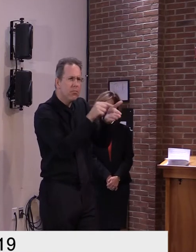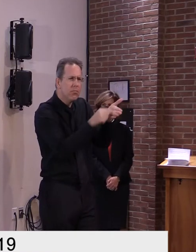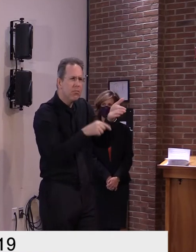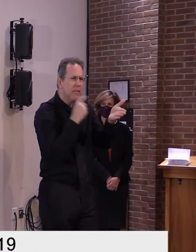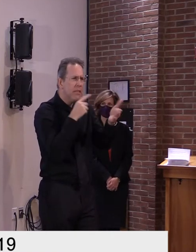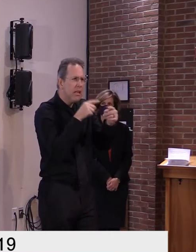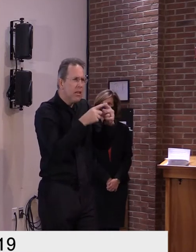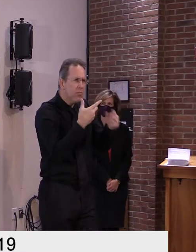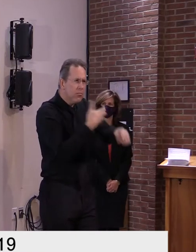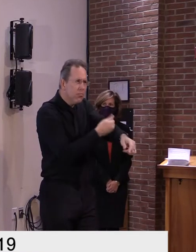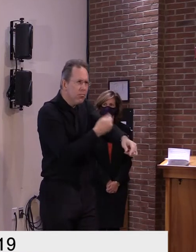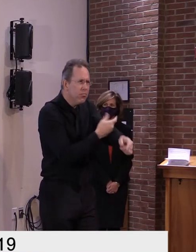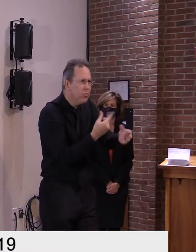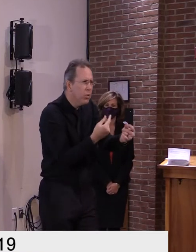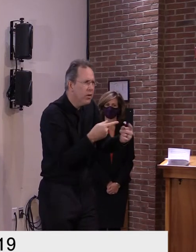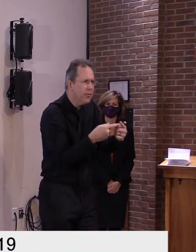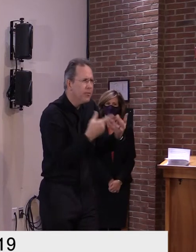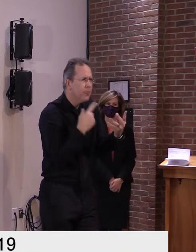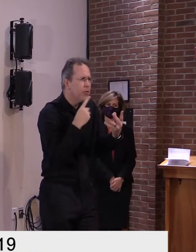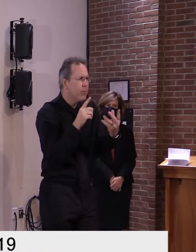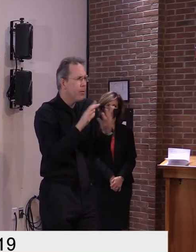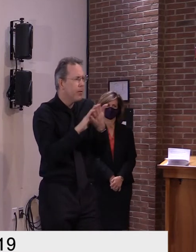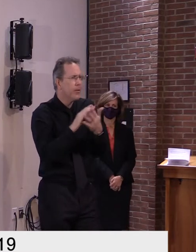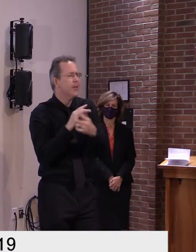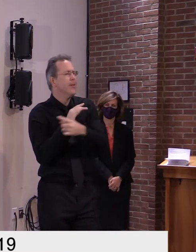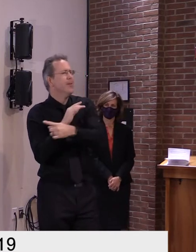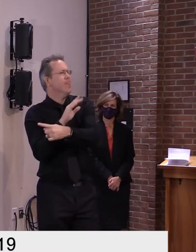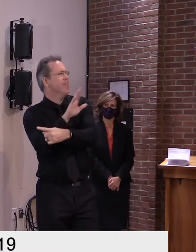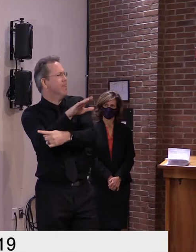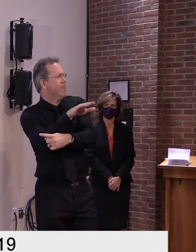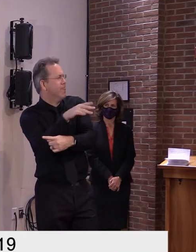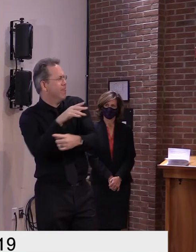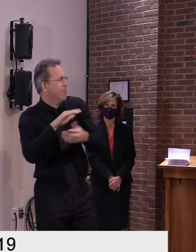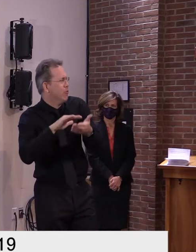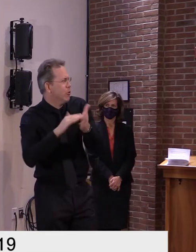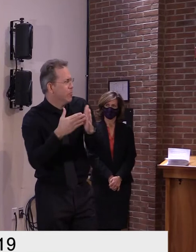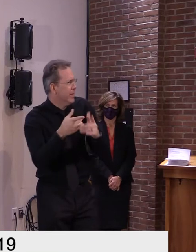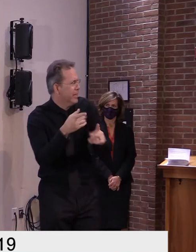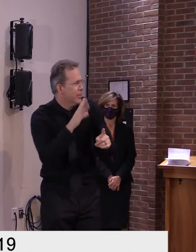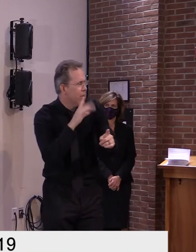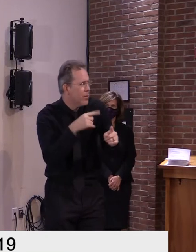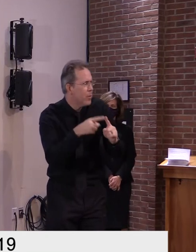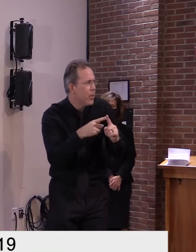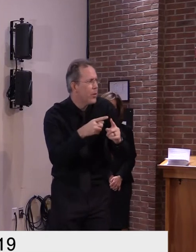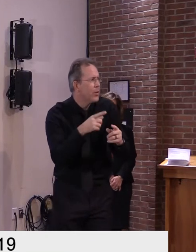something from Regeneron, and there's a...